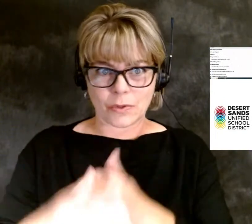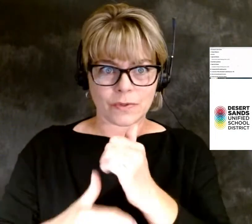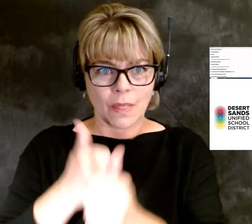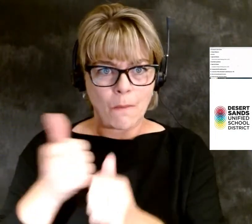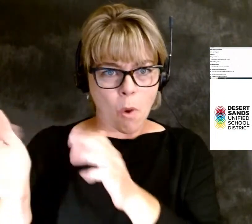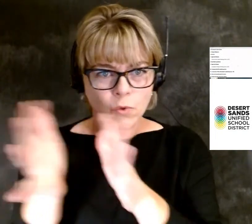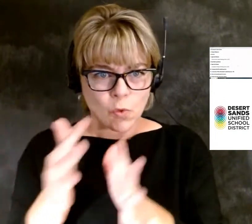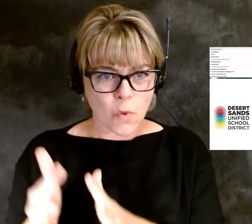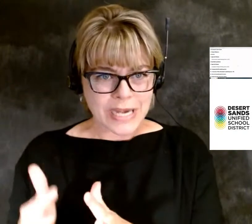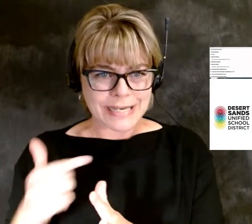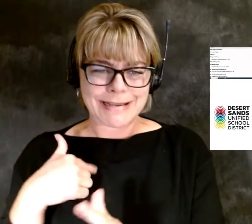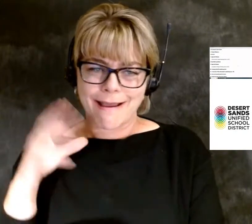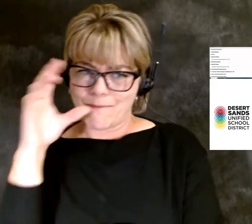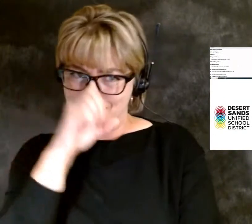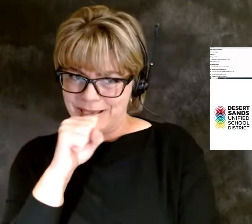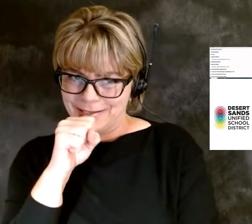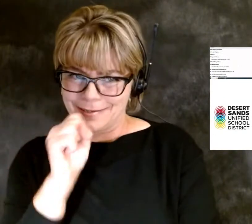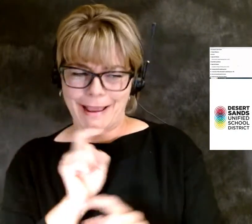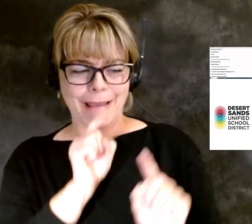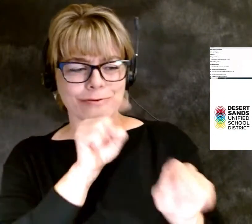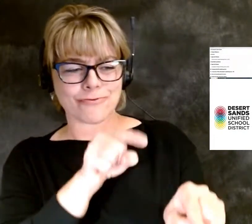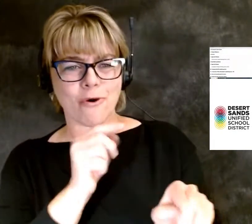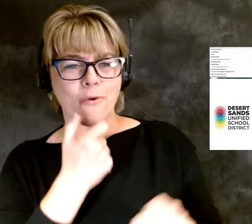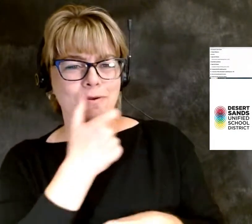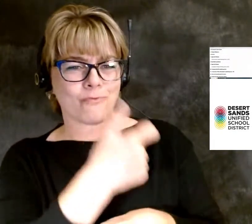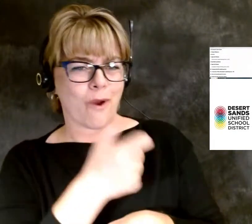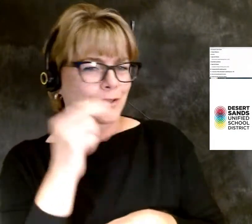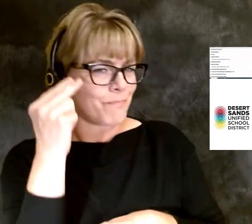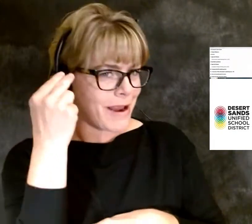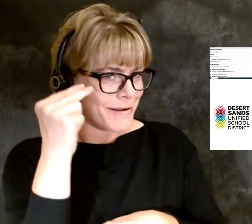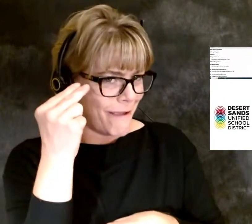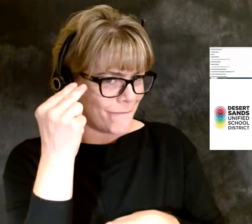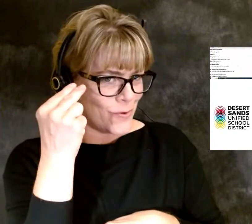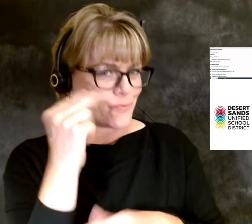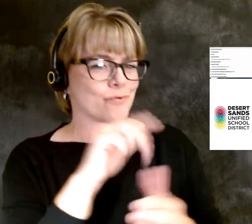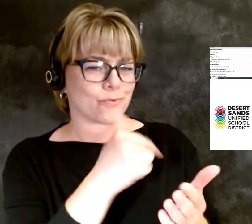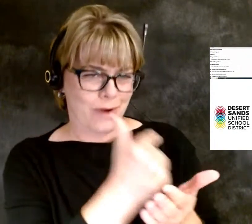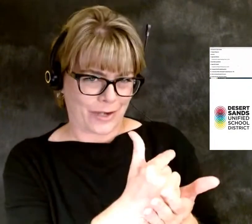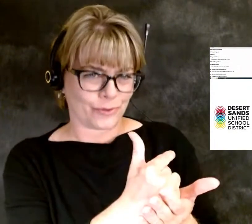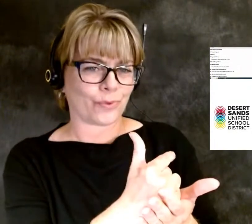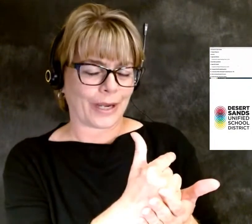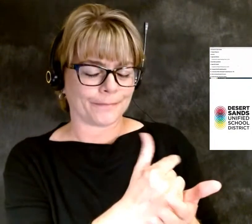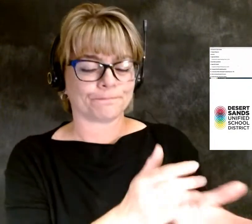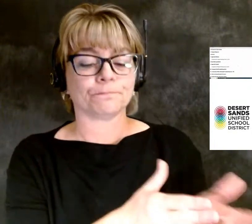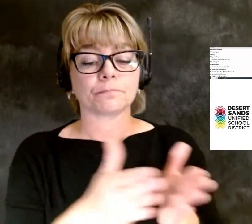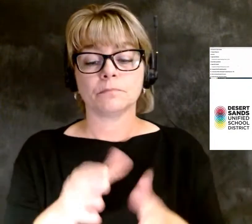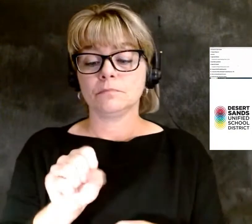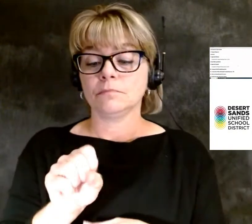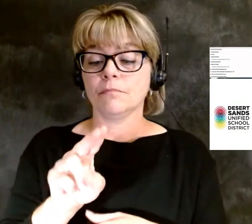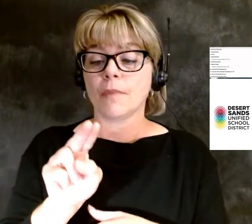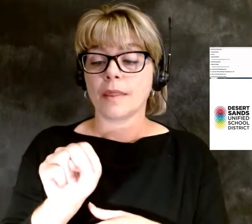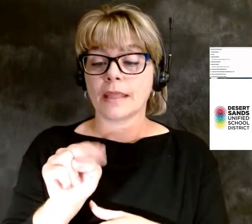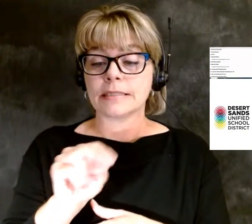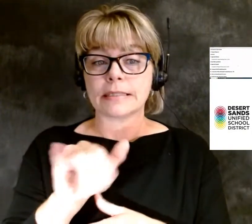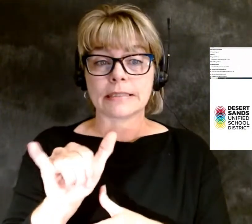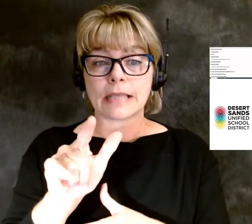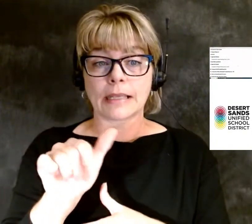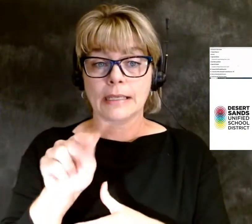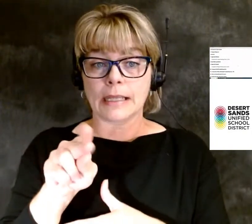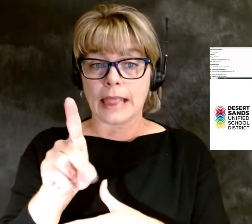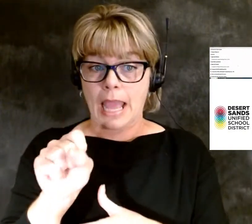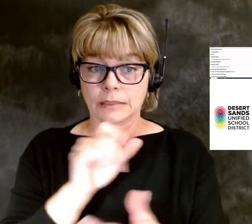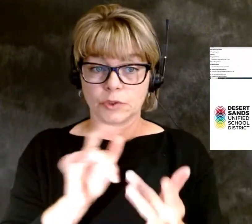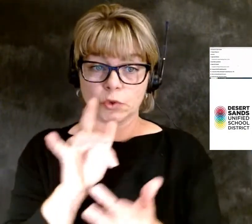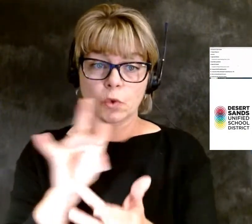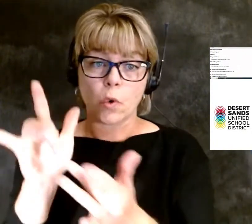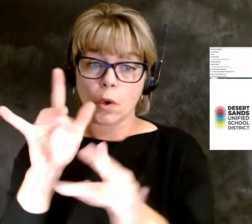nephew graduate in Ontario. And the Sunnylands tour was really amazing. We got to go in